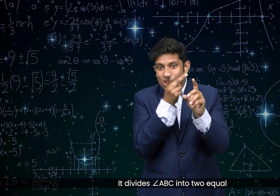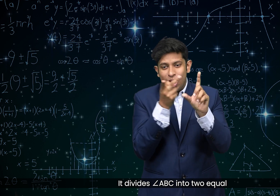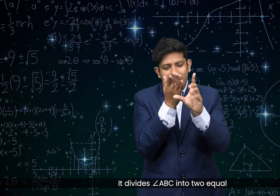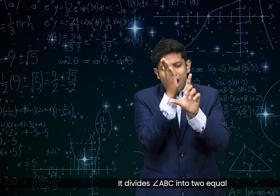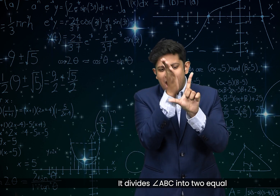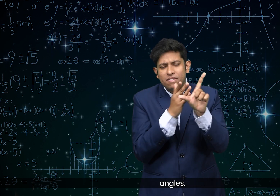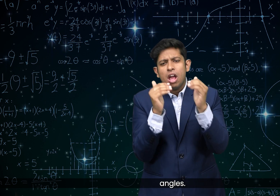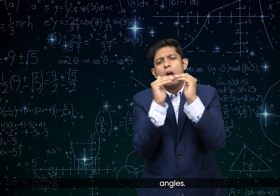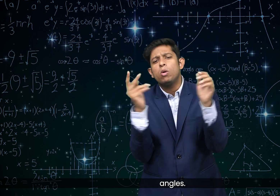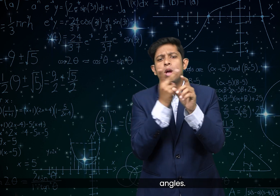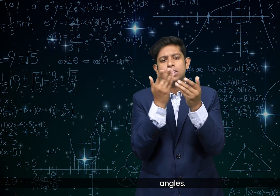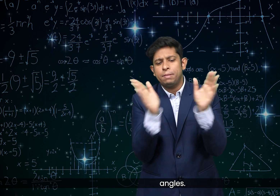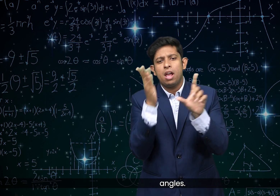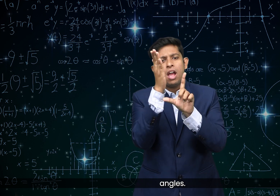two equal angles.